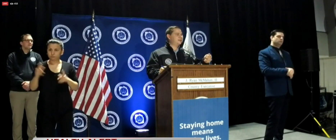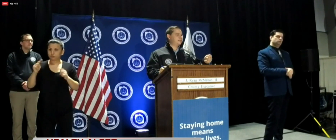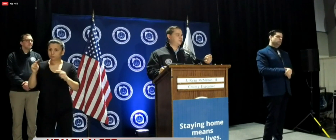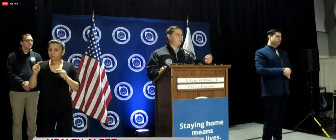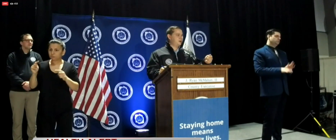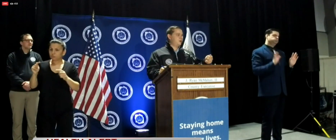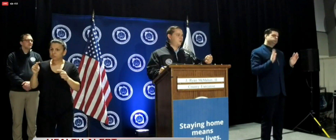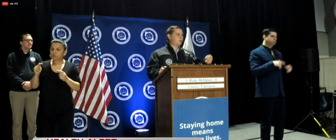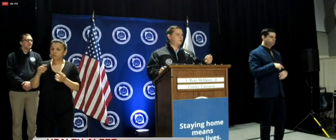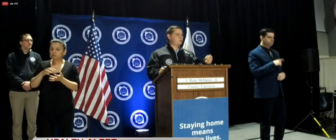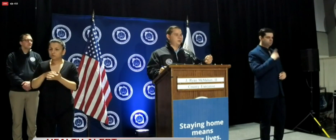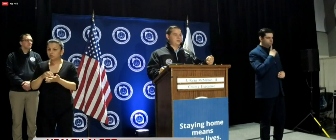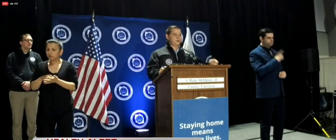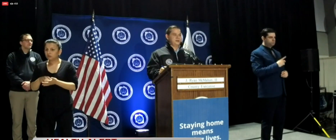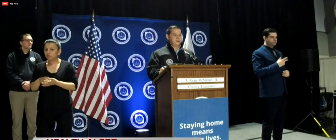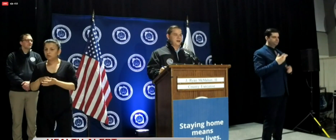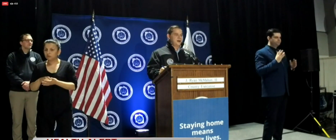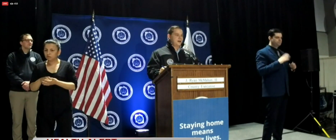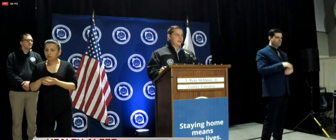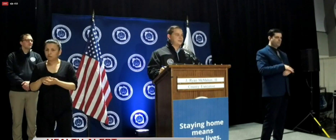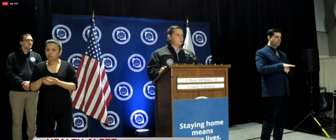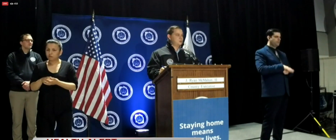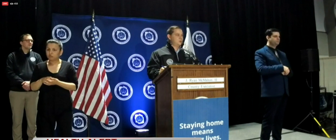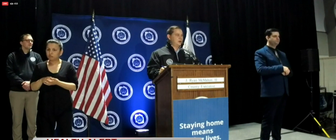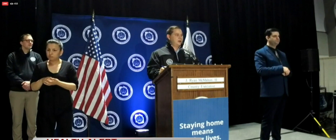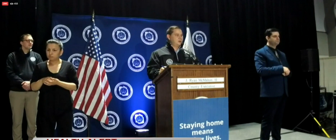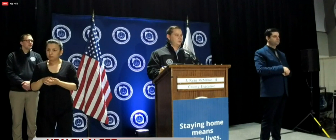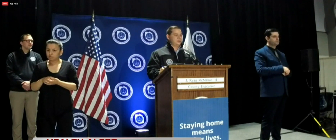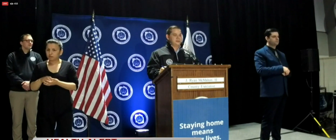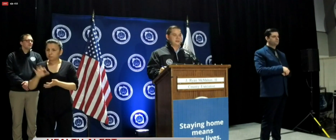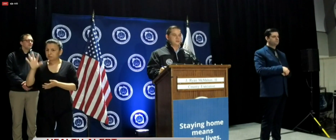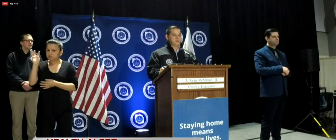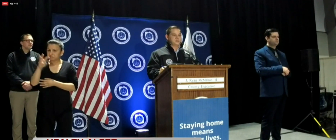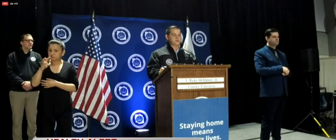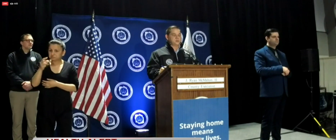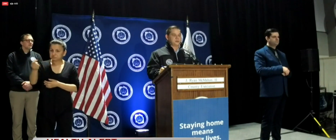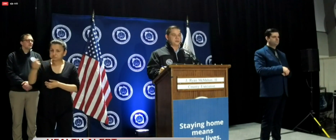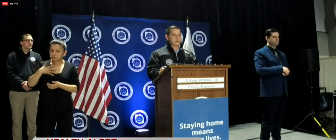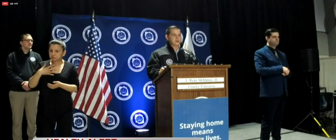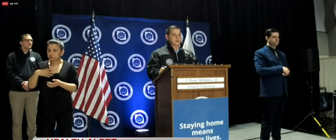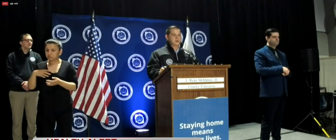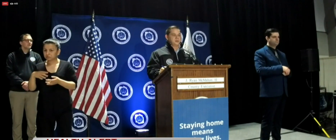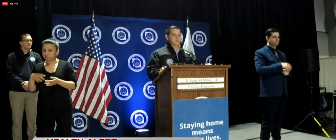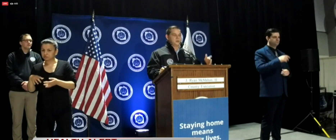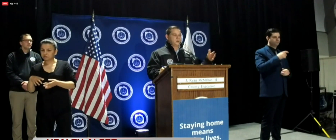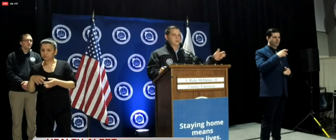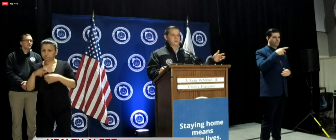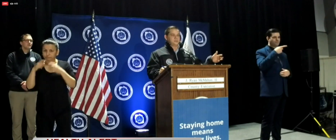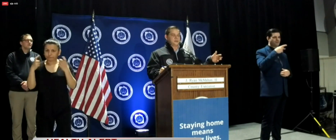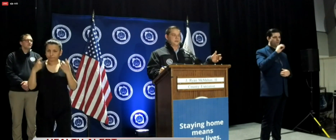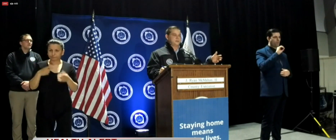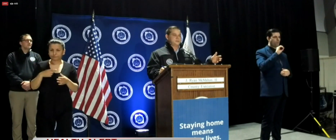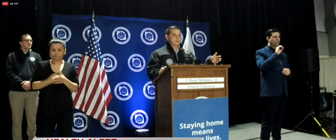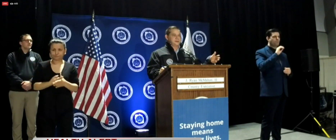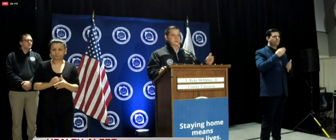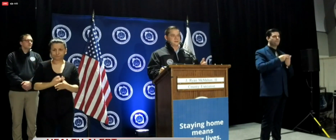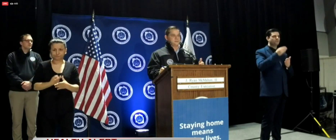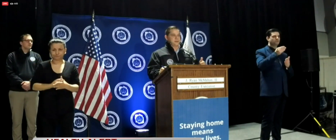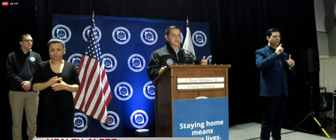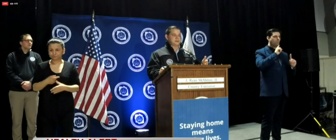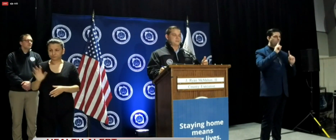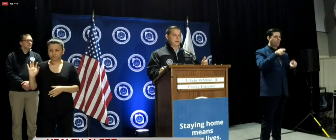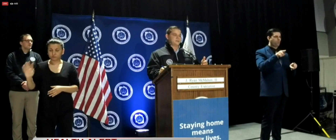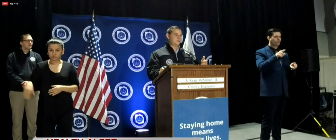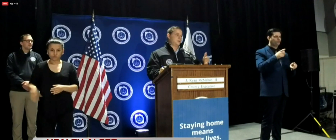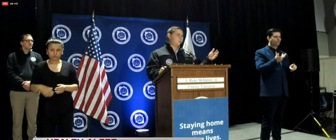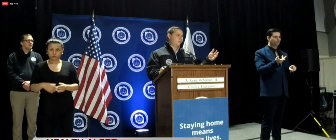whoever takes a PO, a purchase order, that's who we then do business with. We order something, it comes in and it doesn't